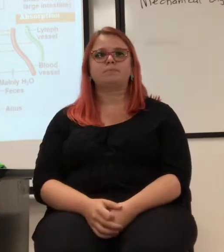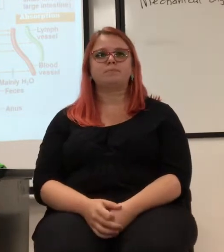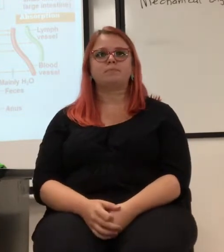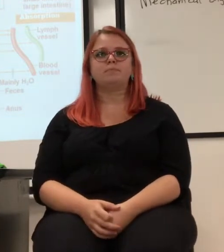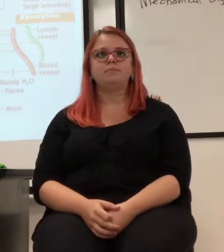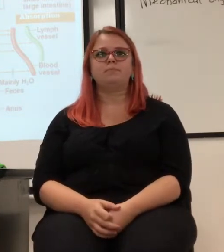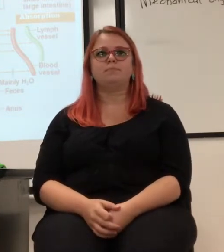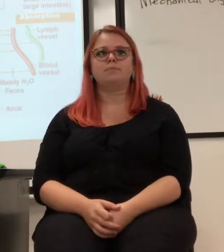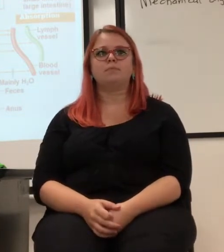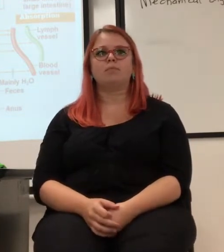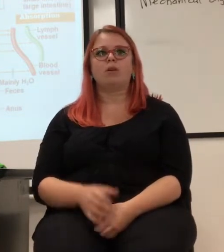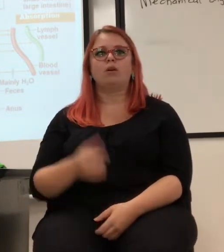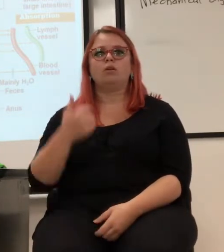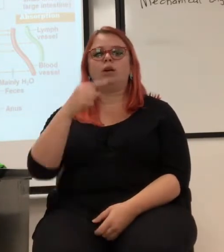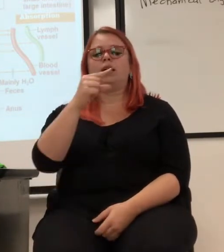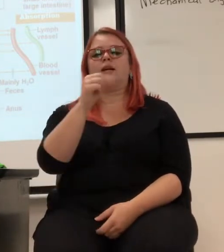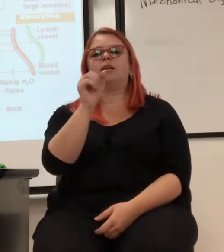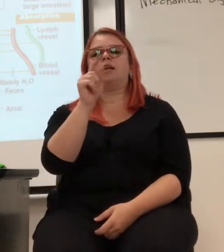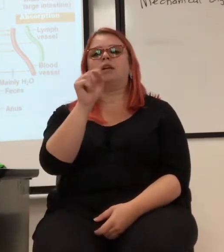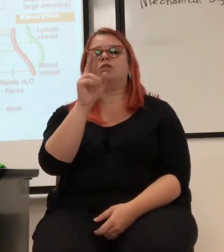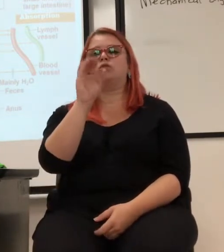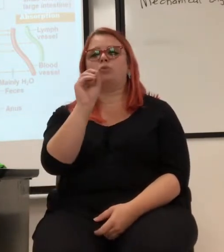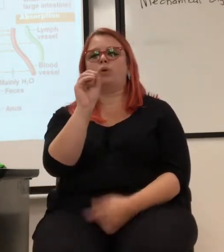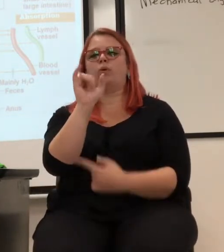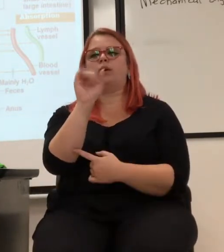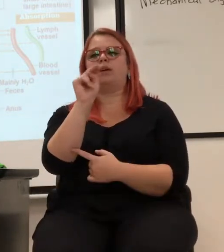A gastrointestinal